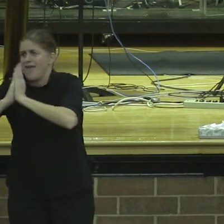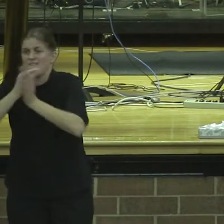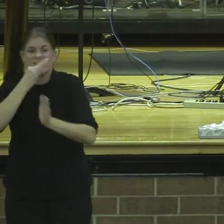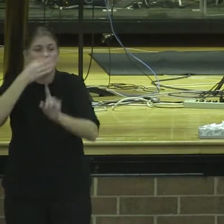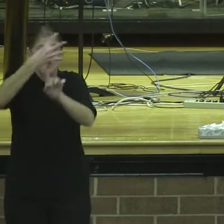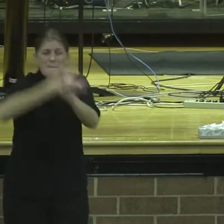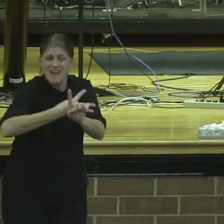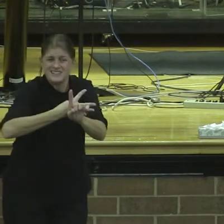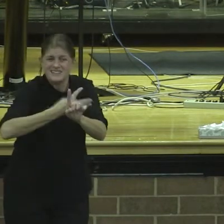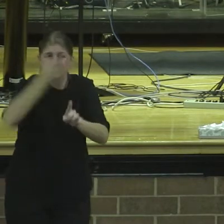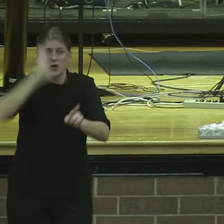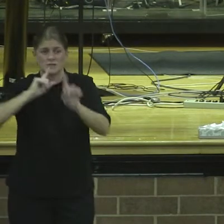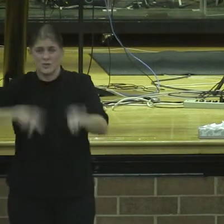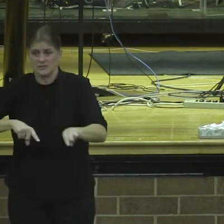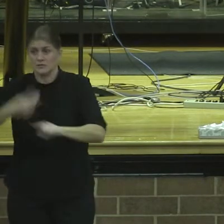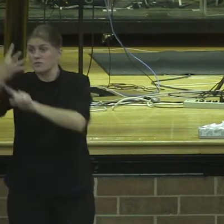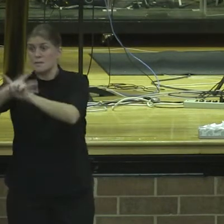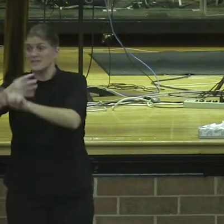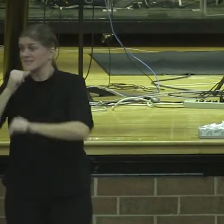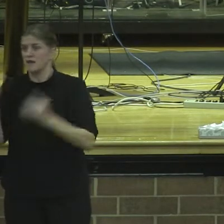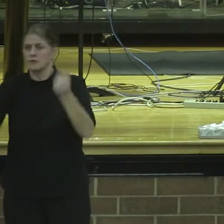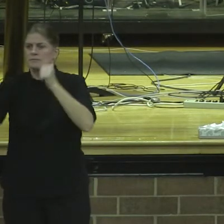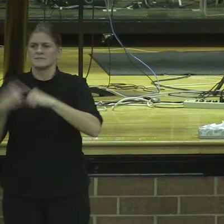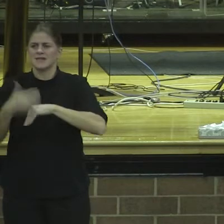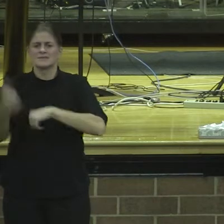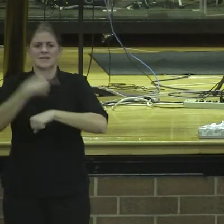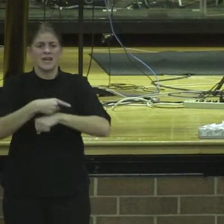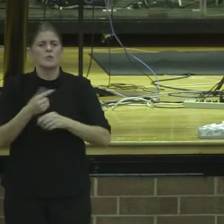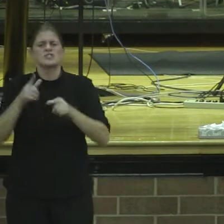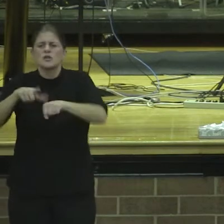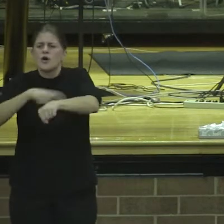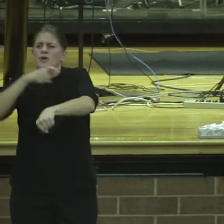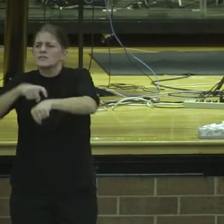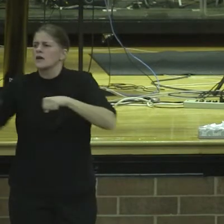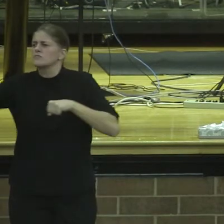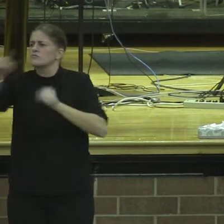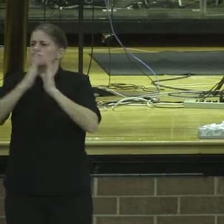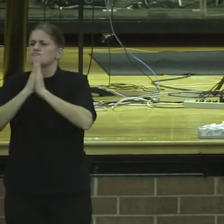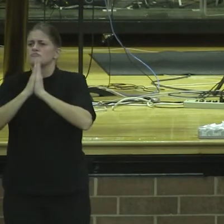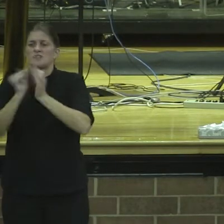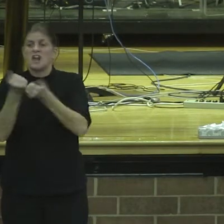fasting for God to open the doors. What's the longest amount of time you've spent praying for anything?